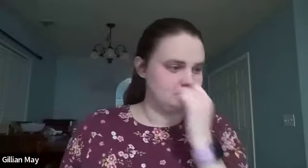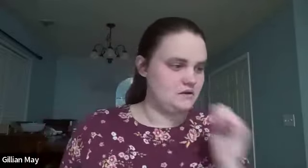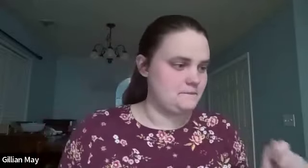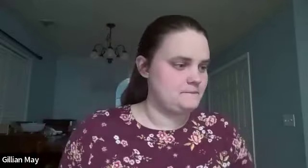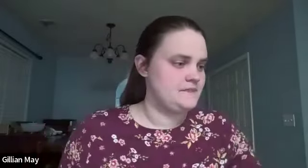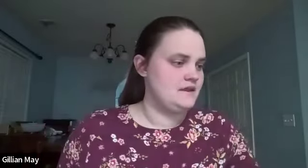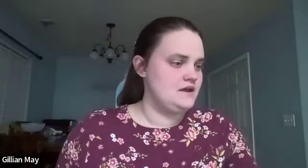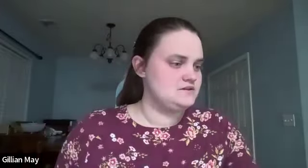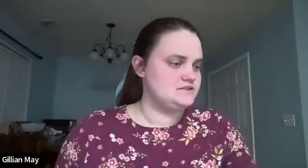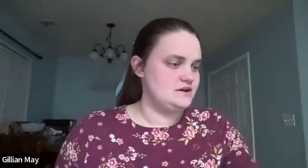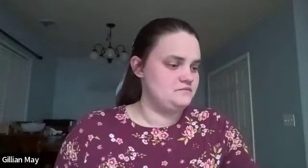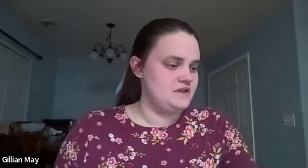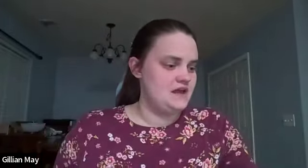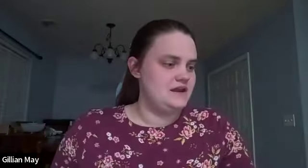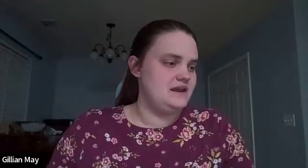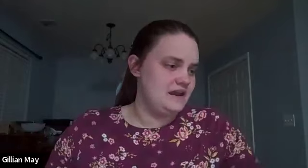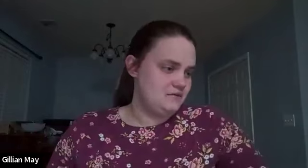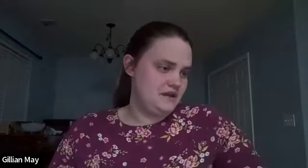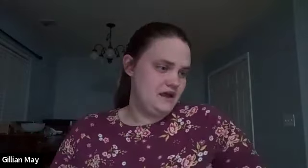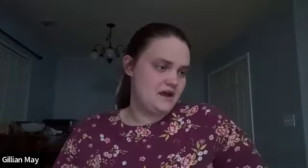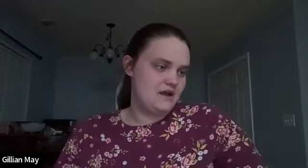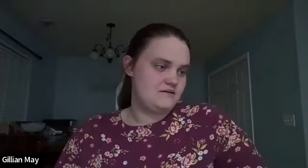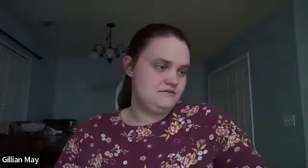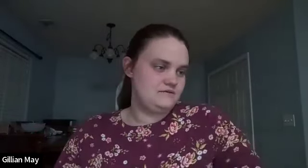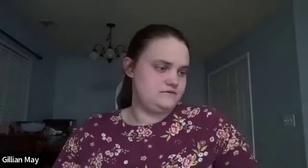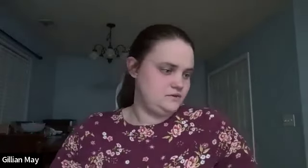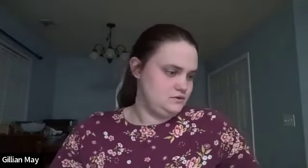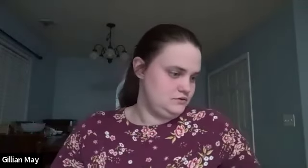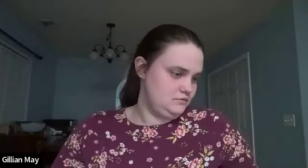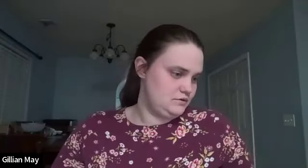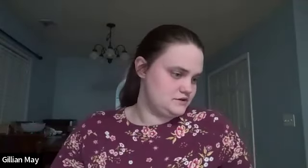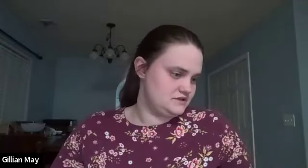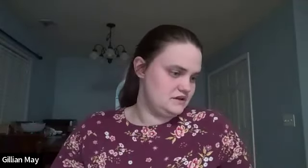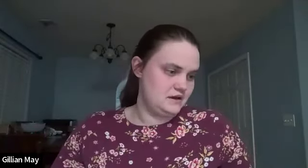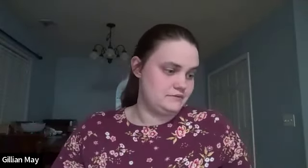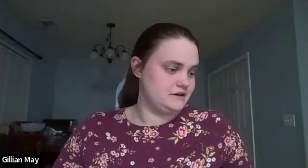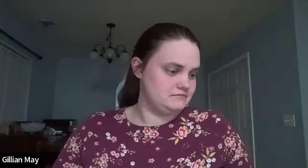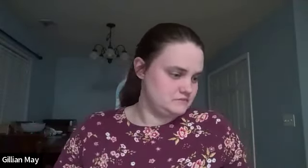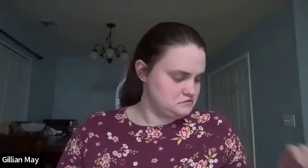Okay. So now we have a few more. I'm trying to say, yeah, we've got a few